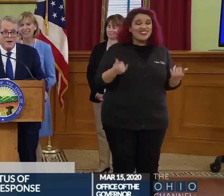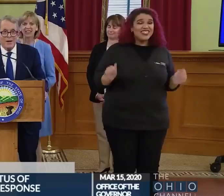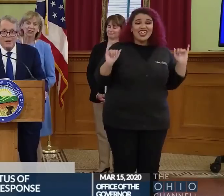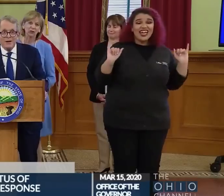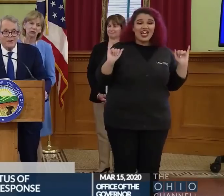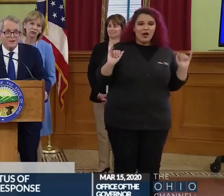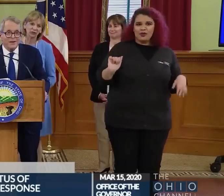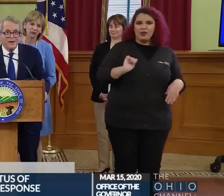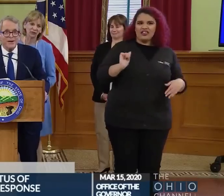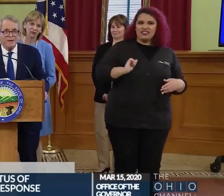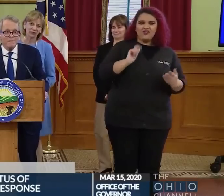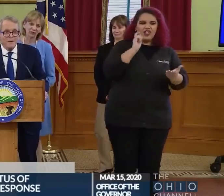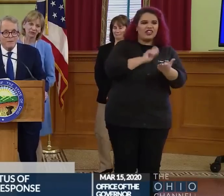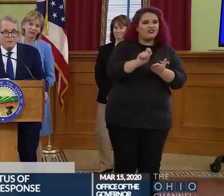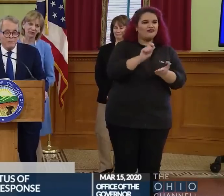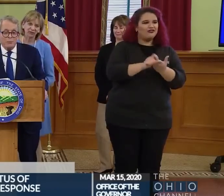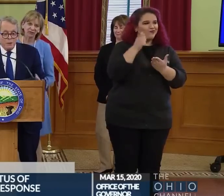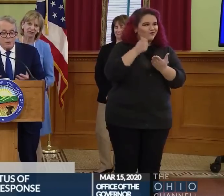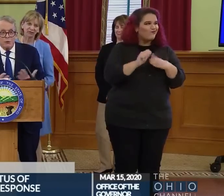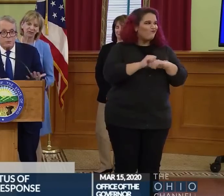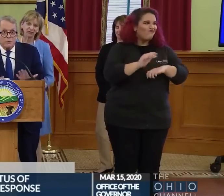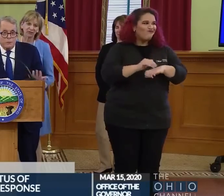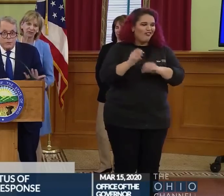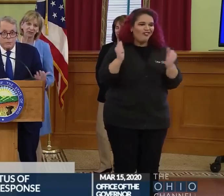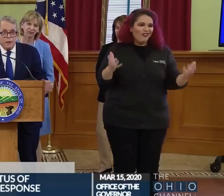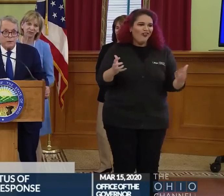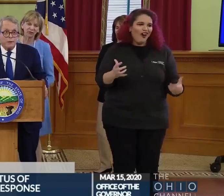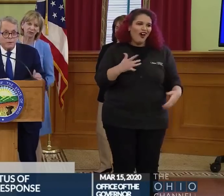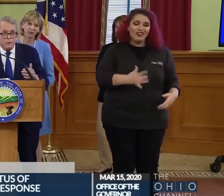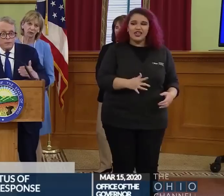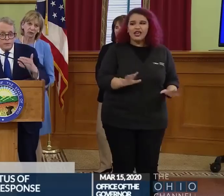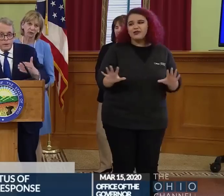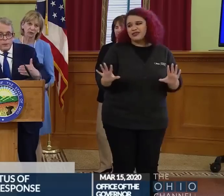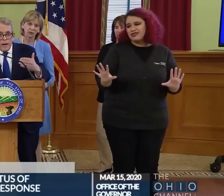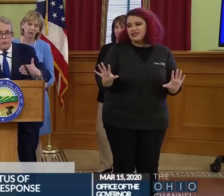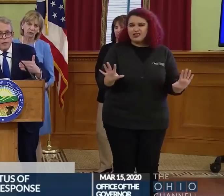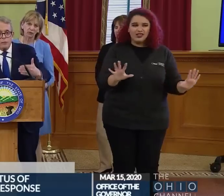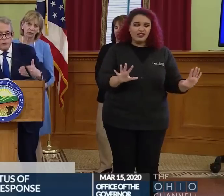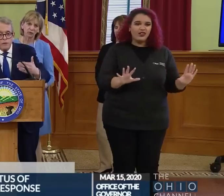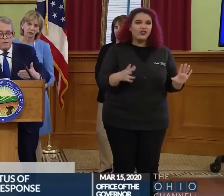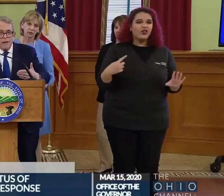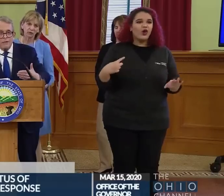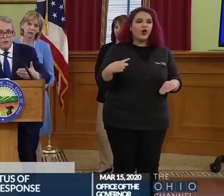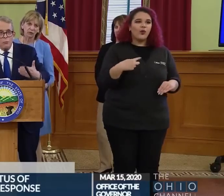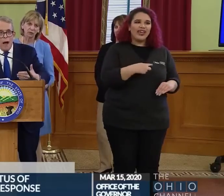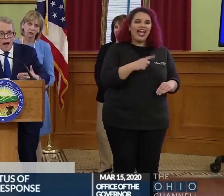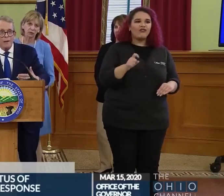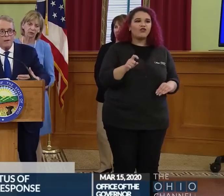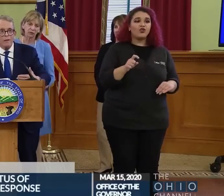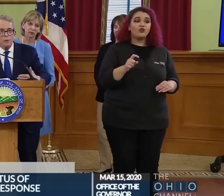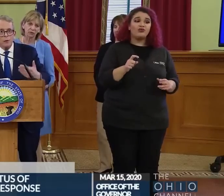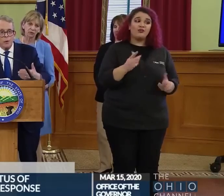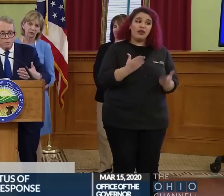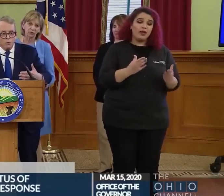write a lot of letters. But people, look, everybody, we have to kind of reinvent